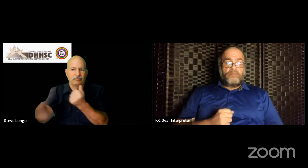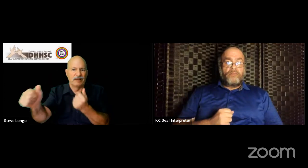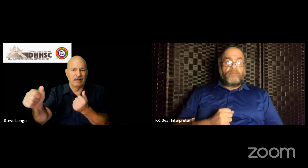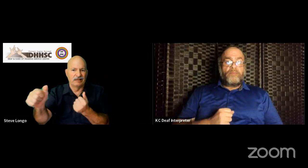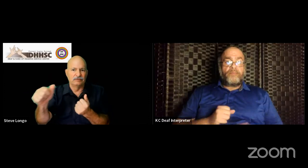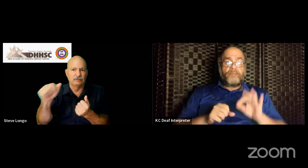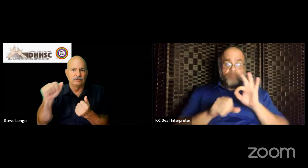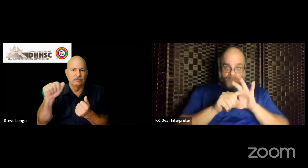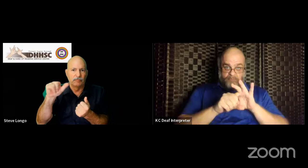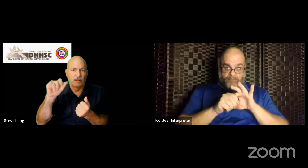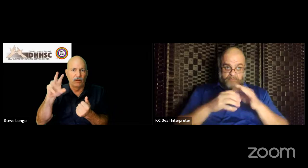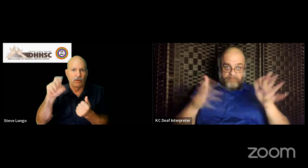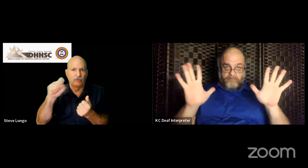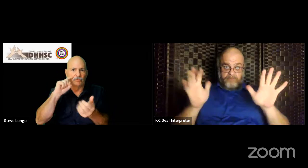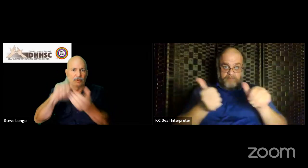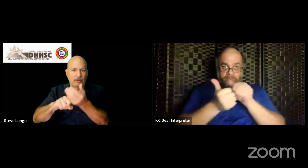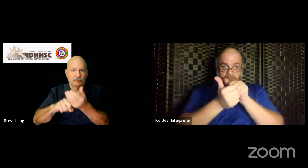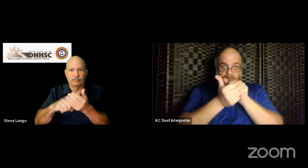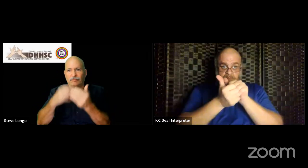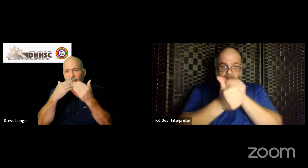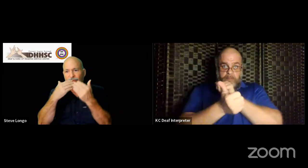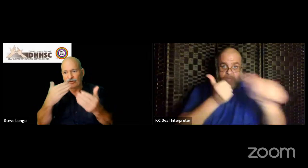Okay, so majority vote.